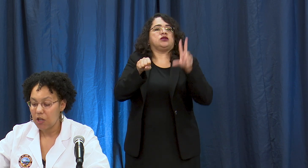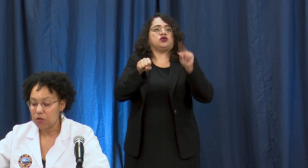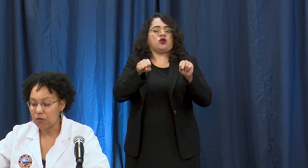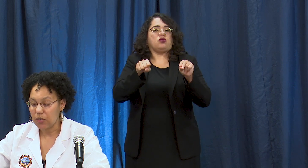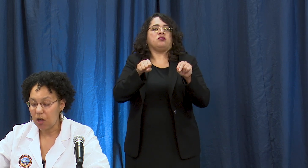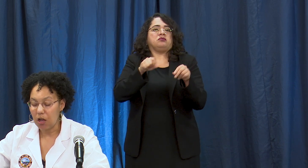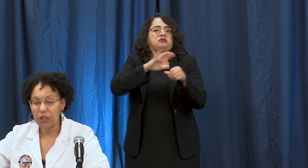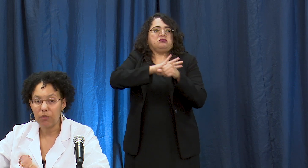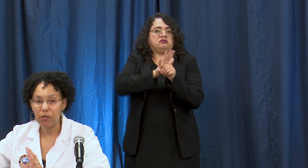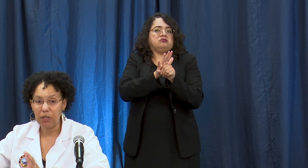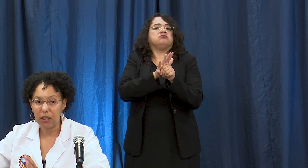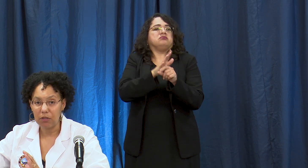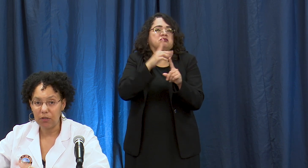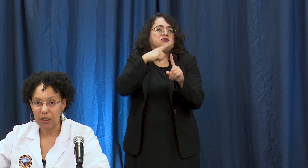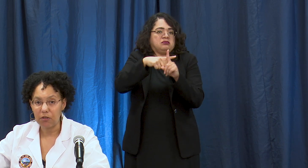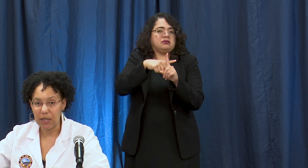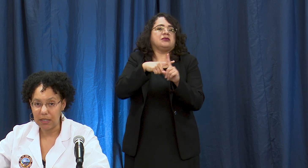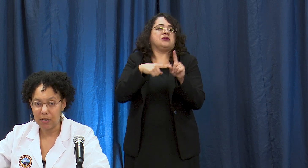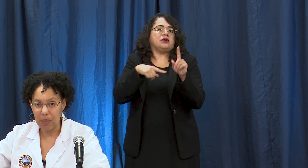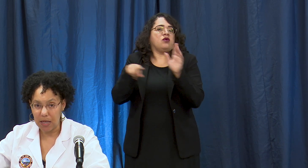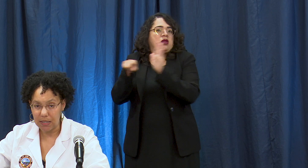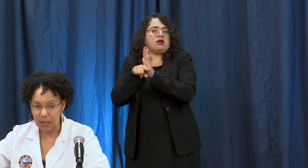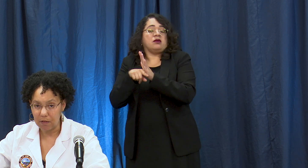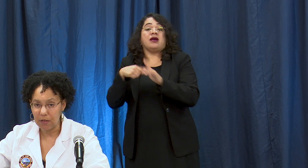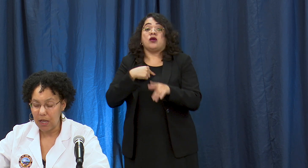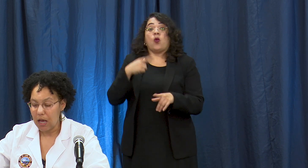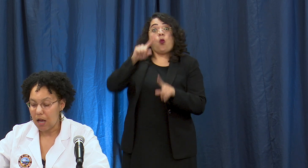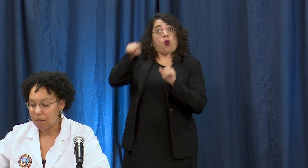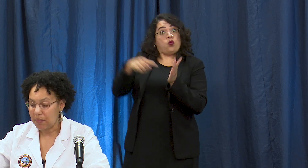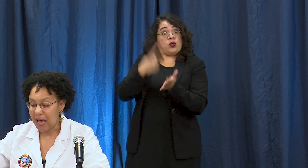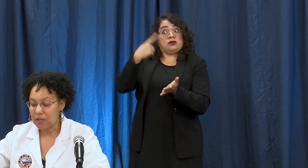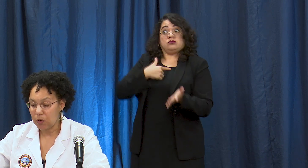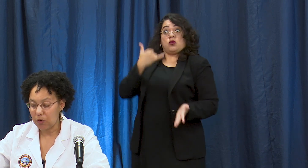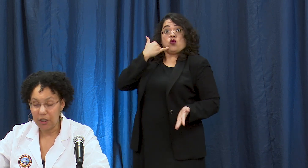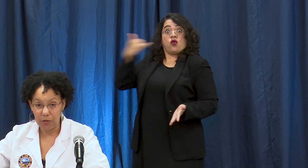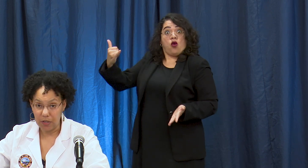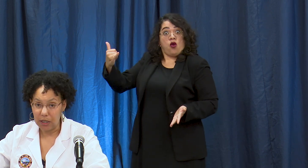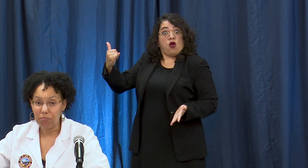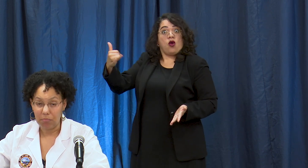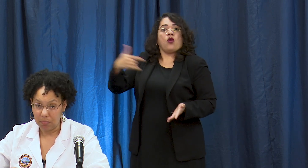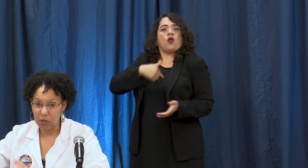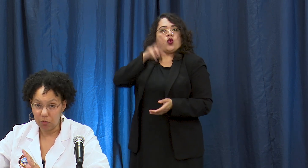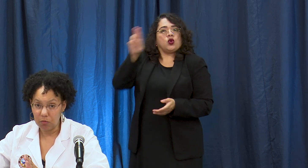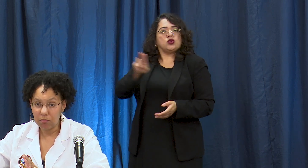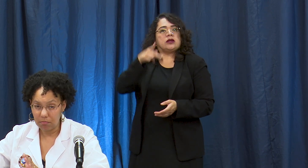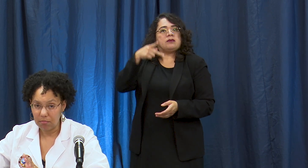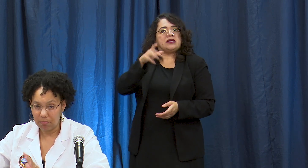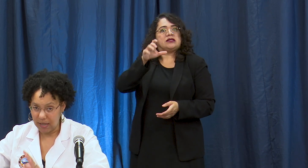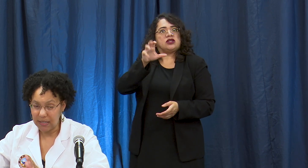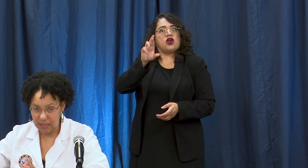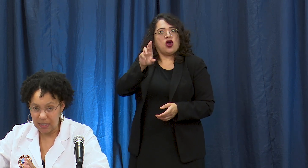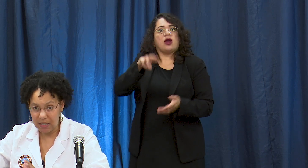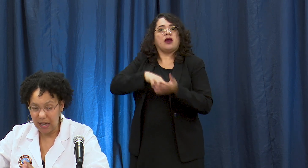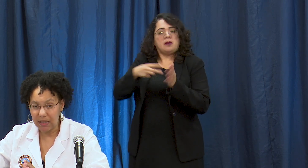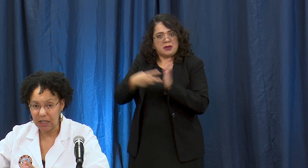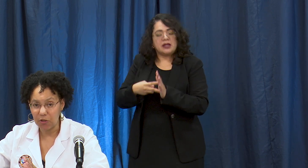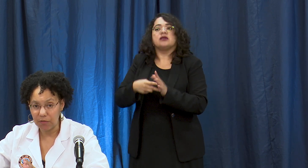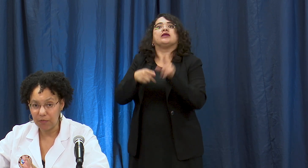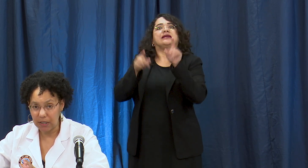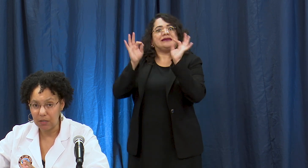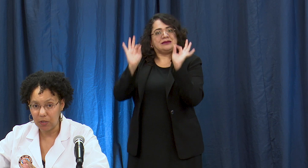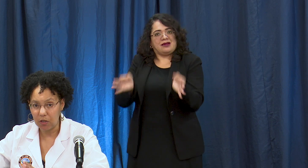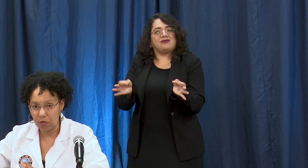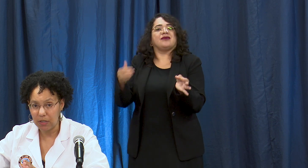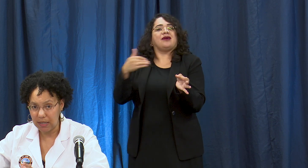test. So if we call you and we tell you that your test is positive, that's what we're using. That does indicate that